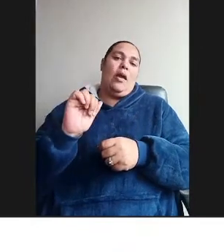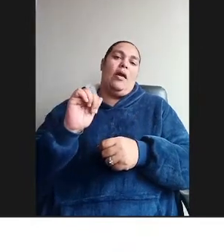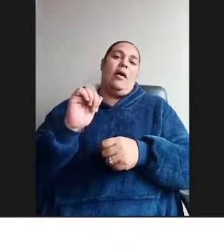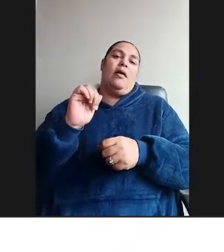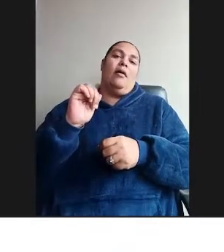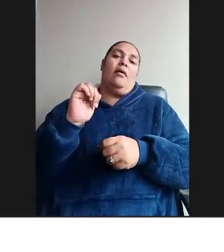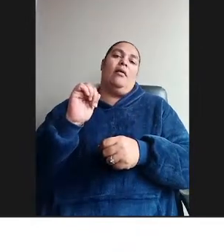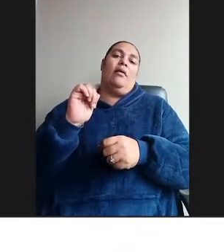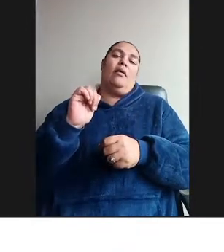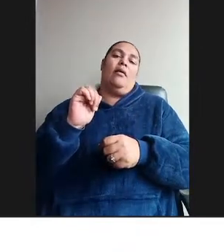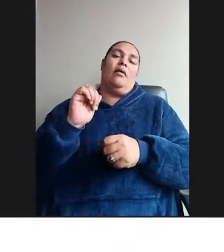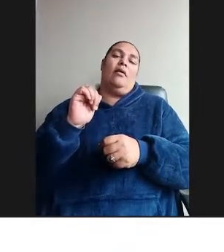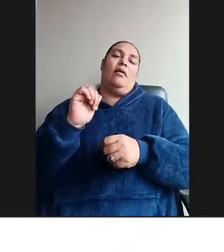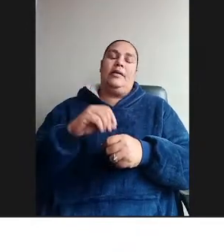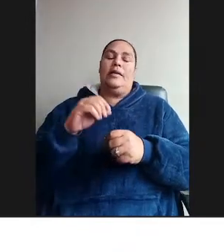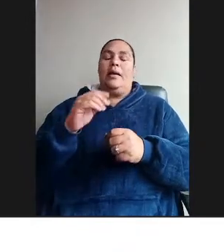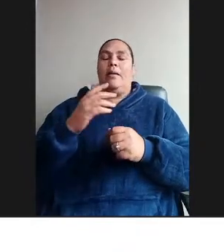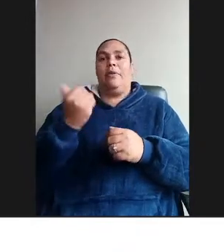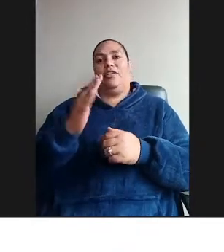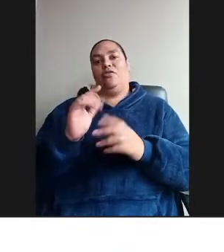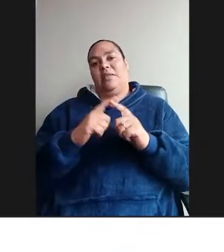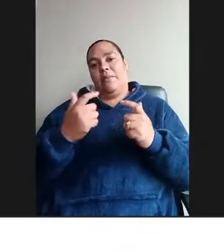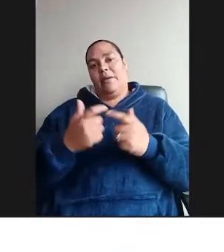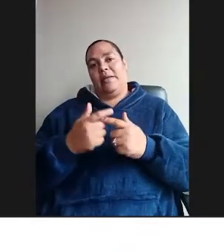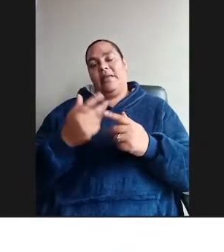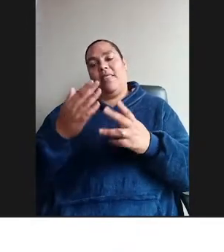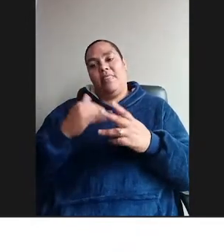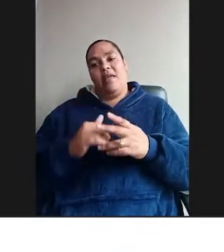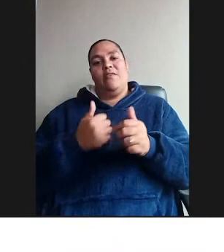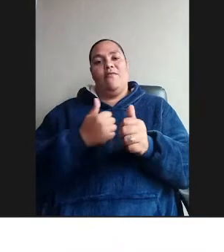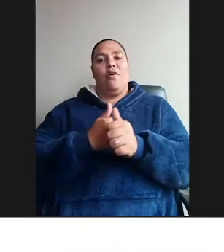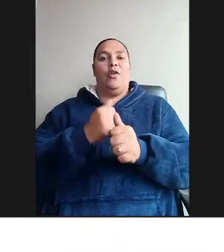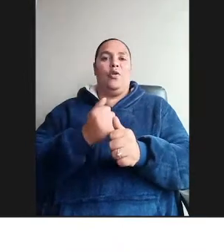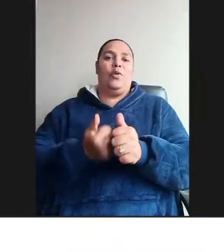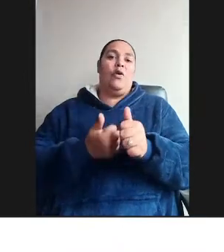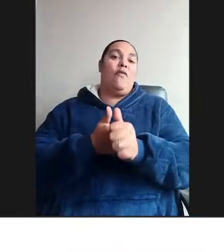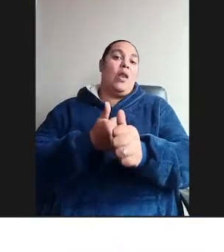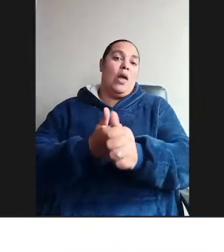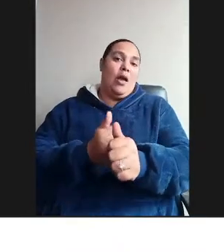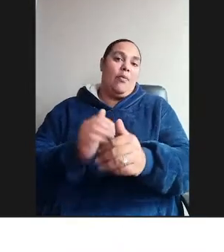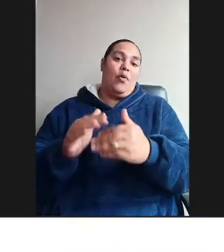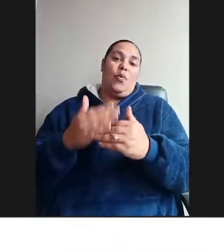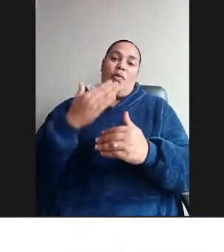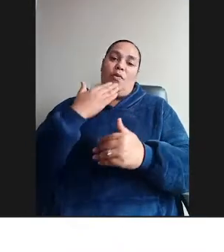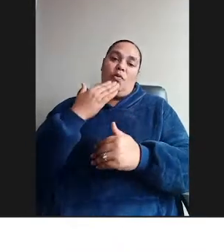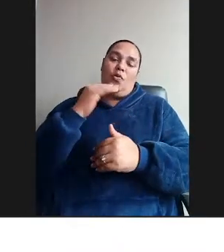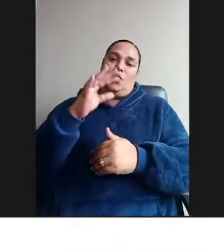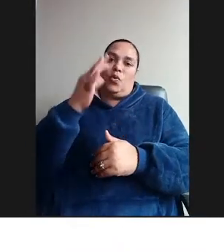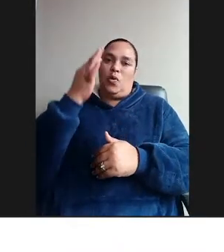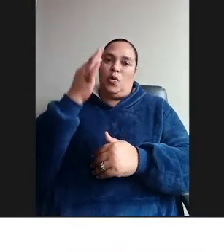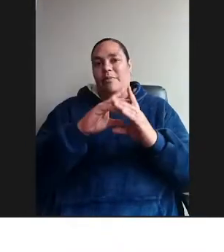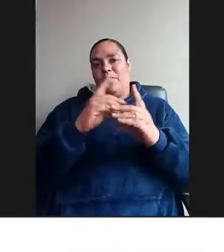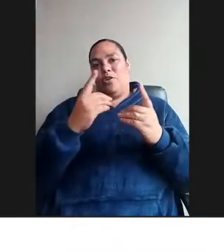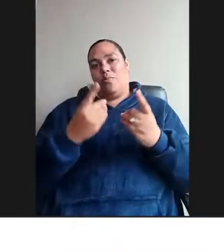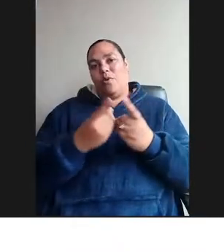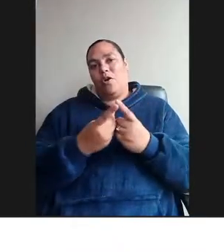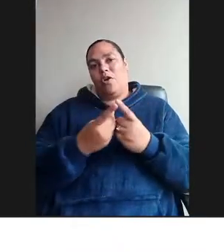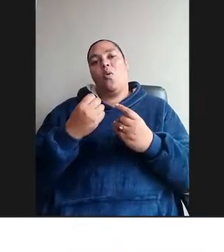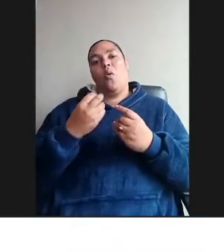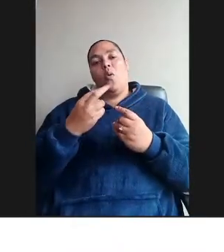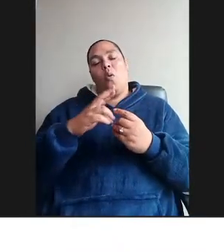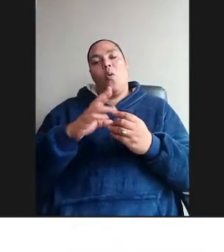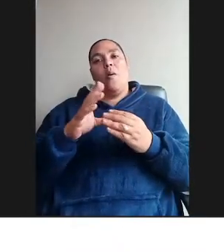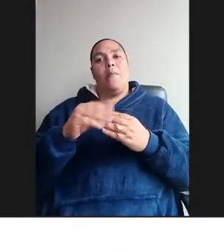committee, and then following those up with the government departments or members of the executive that